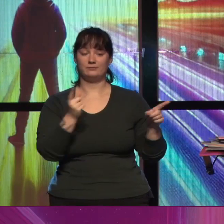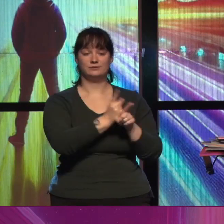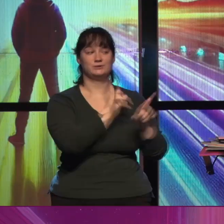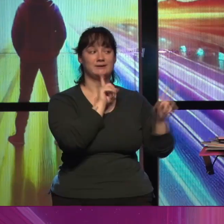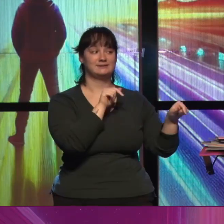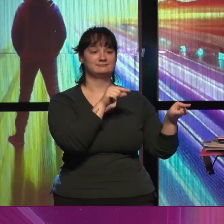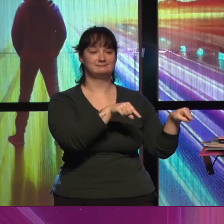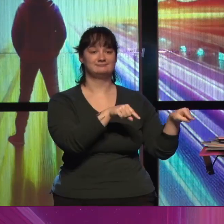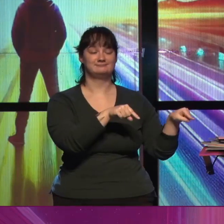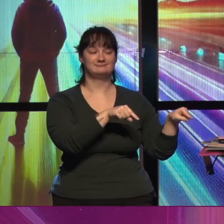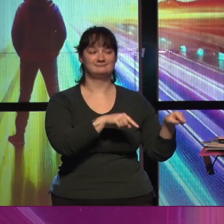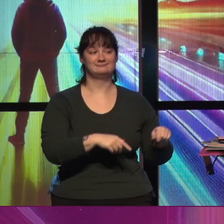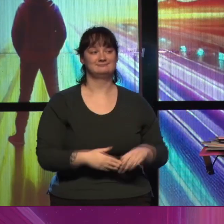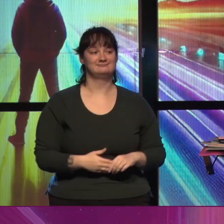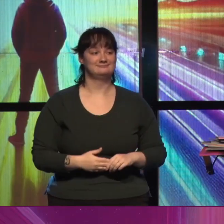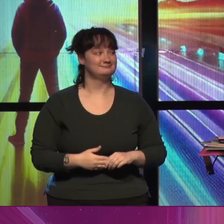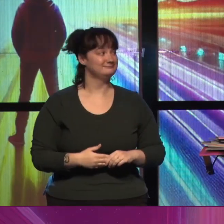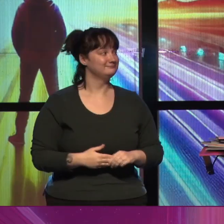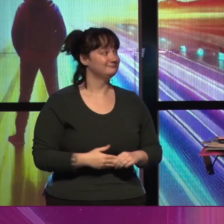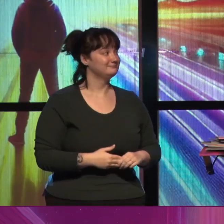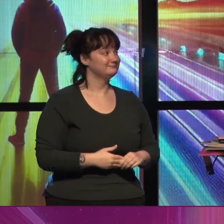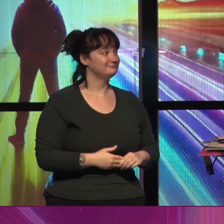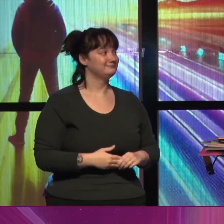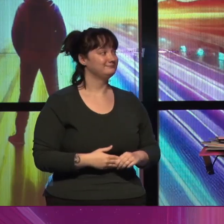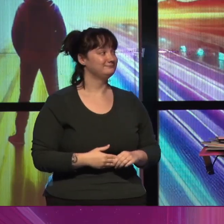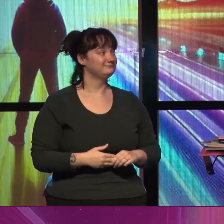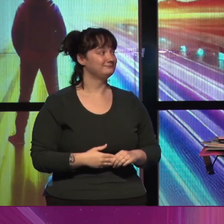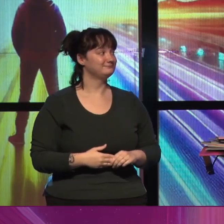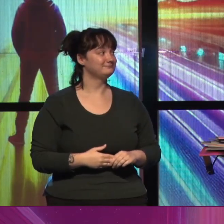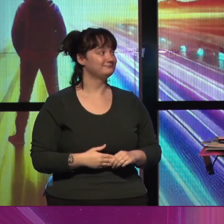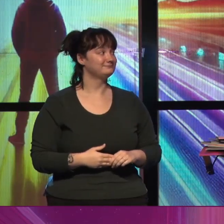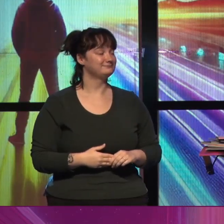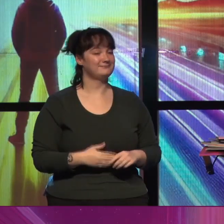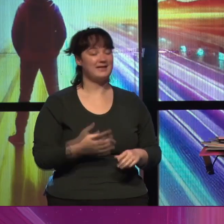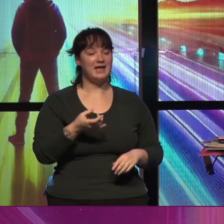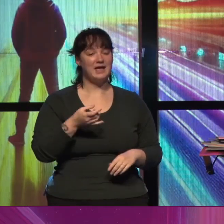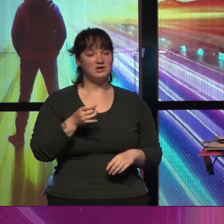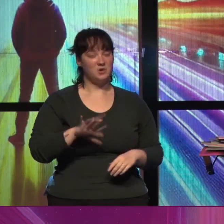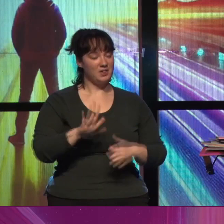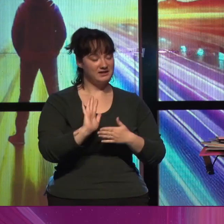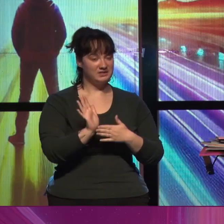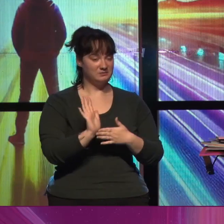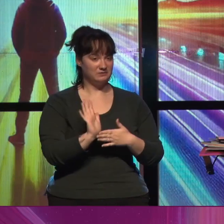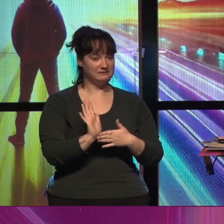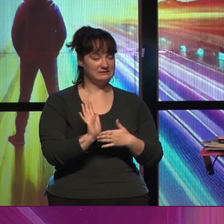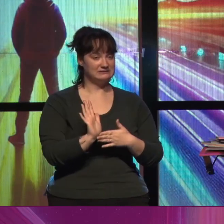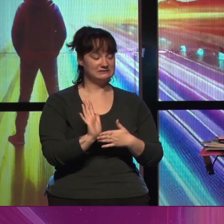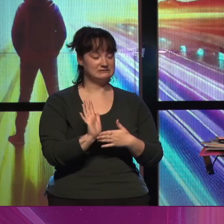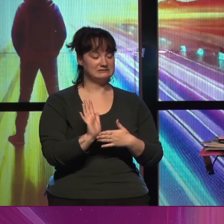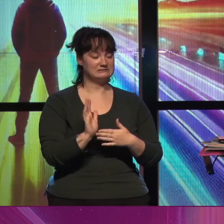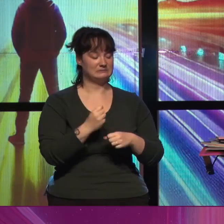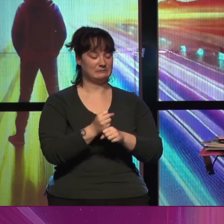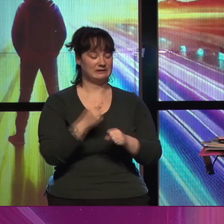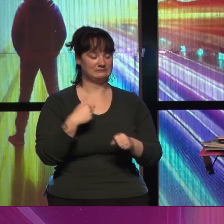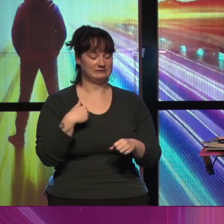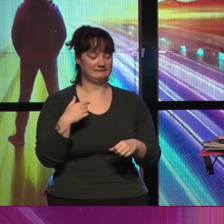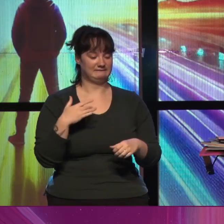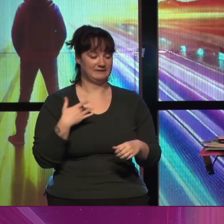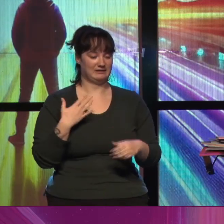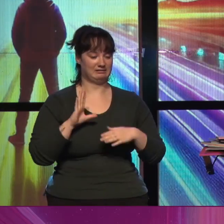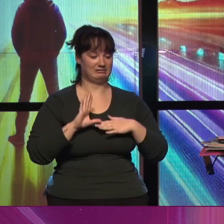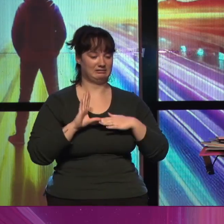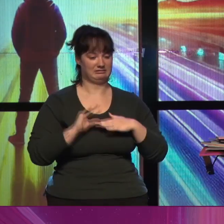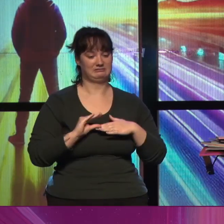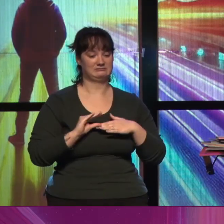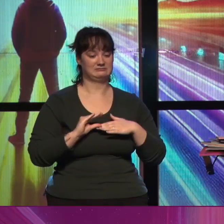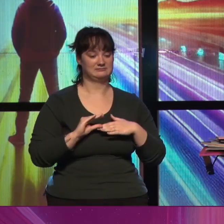don't know. I don't watch. Those movies make me feel inadequate as a husband, so I don't watch them. This is